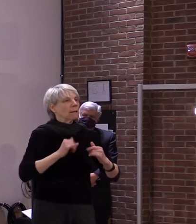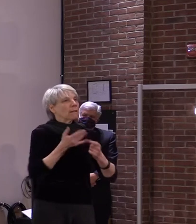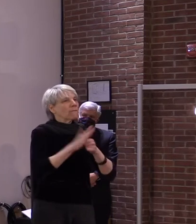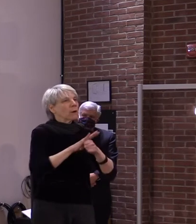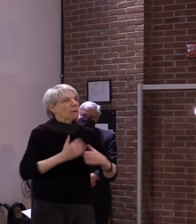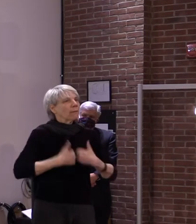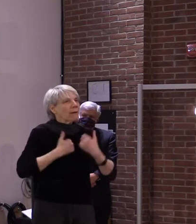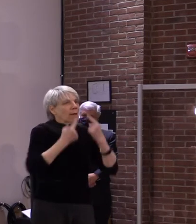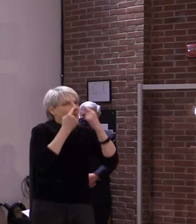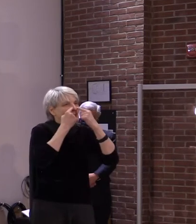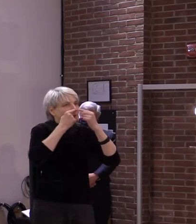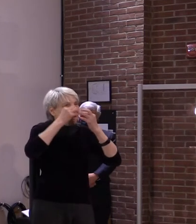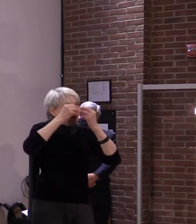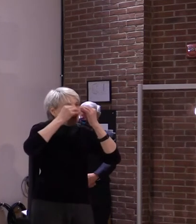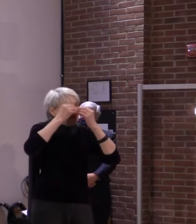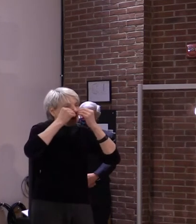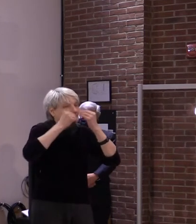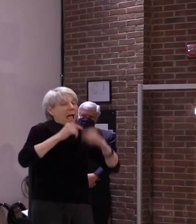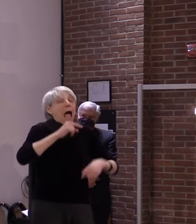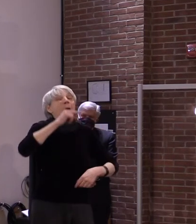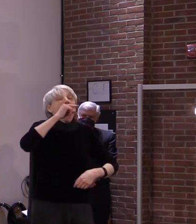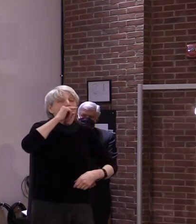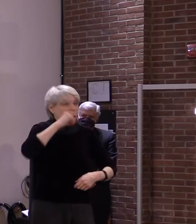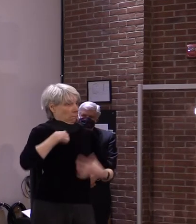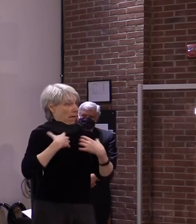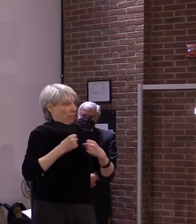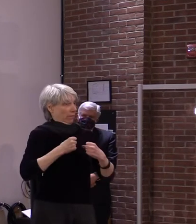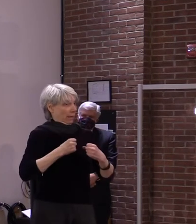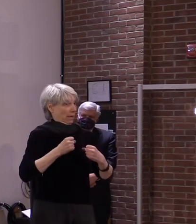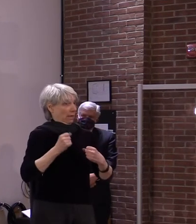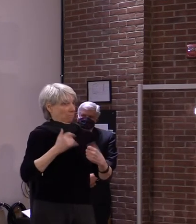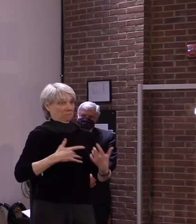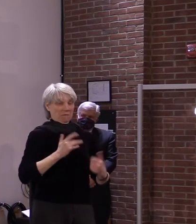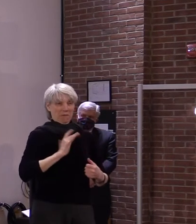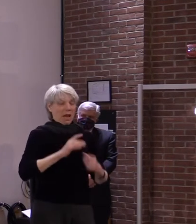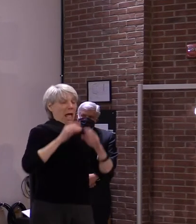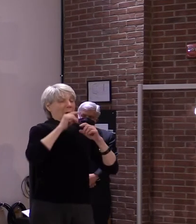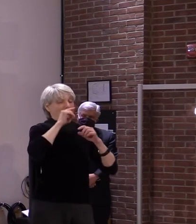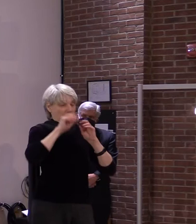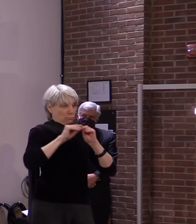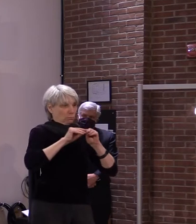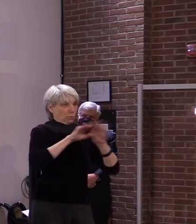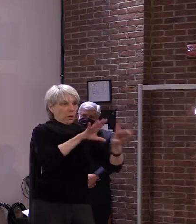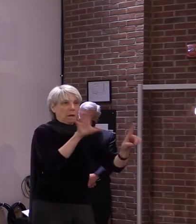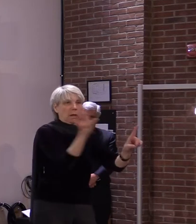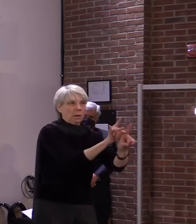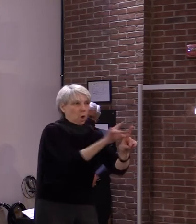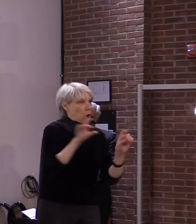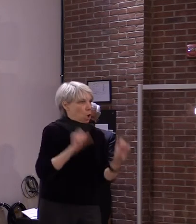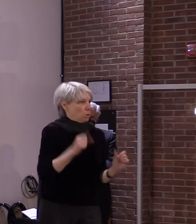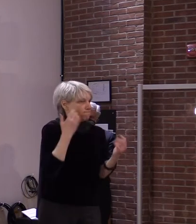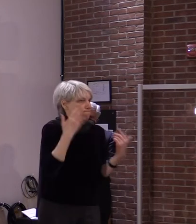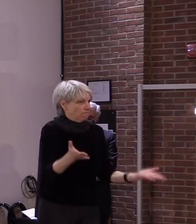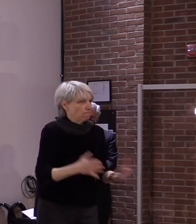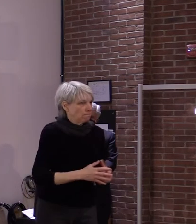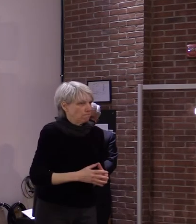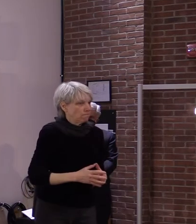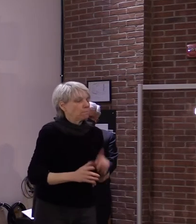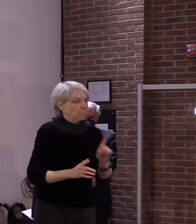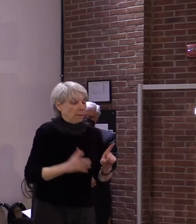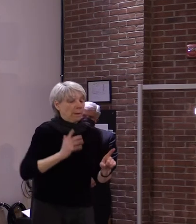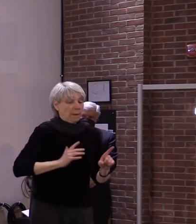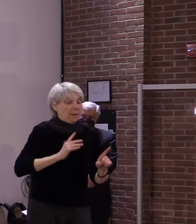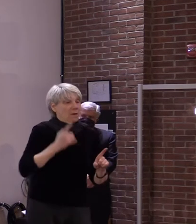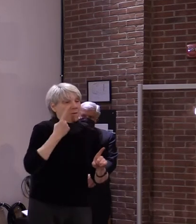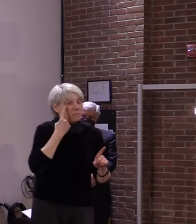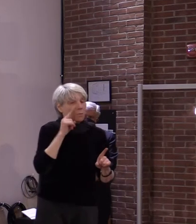preliminary and not yet peer reviewed the investigators did the following they watched vaccinated people for symptoms and for